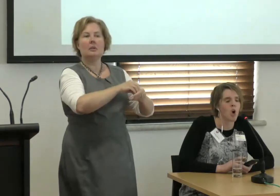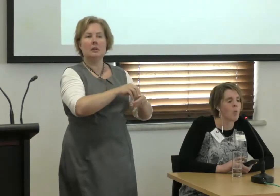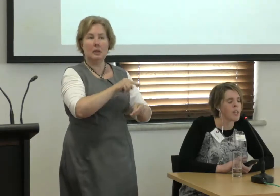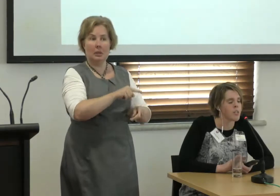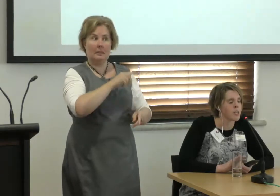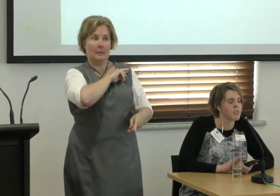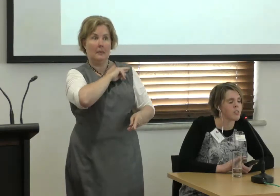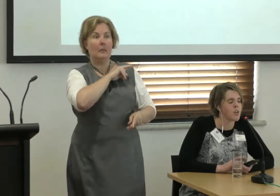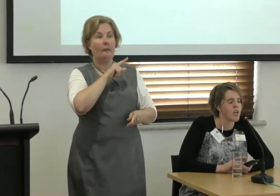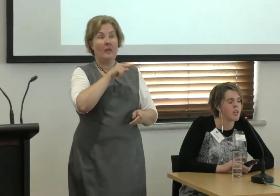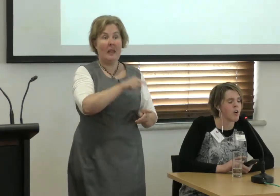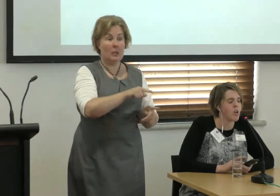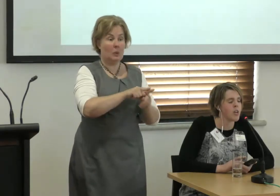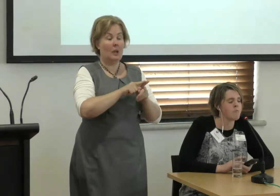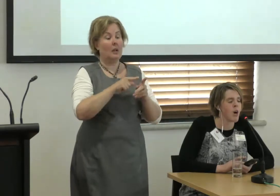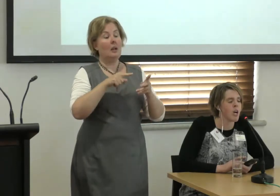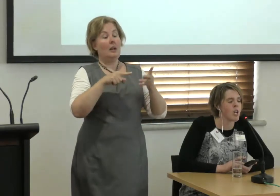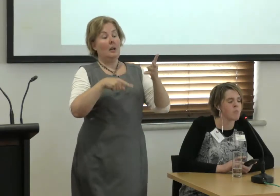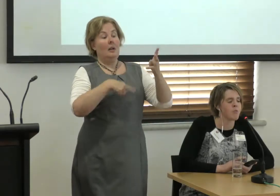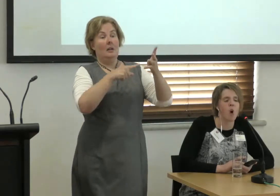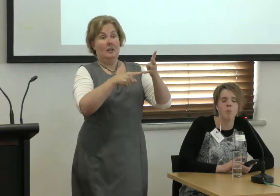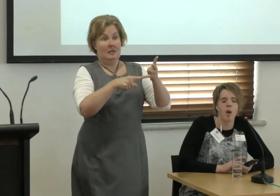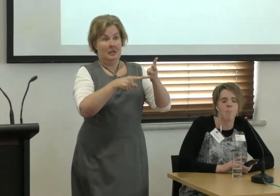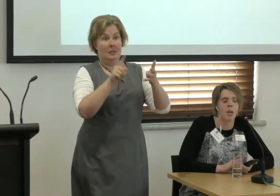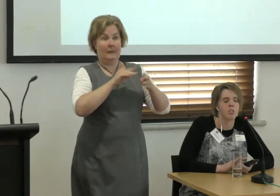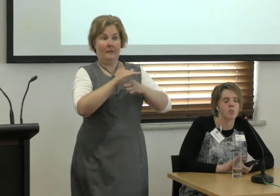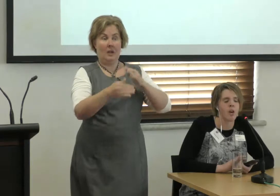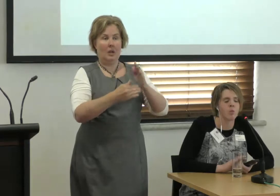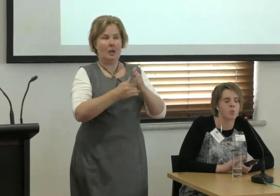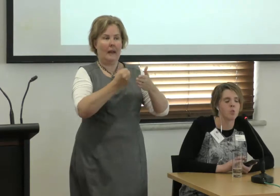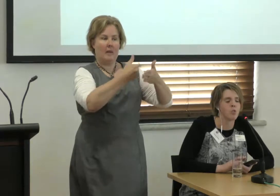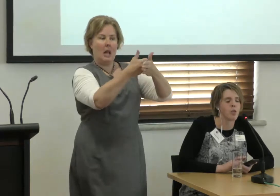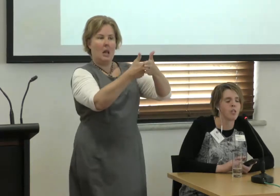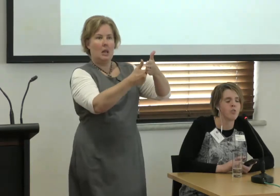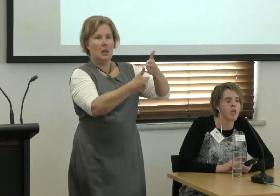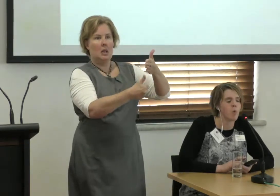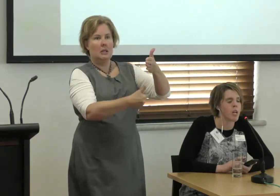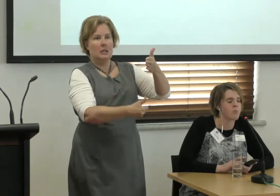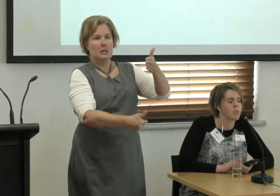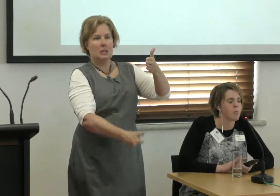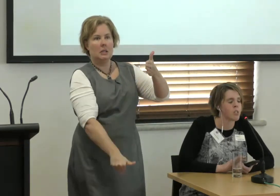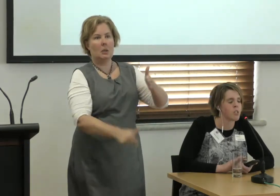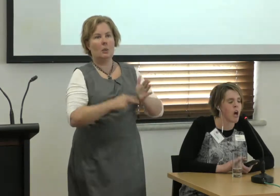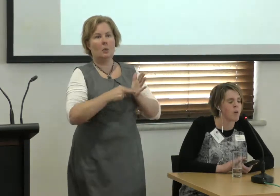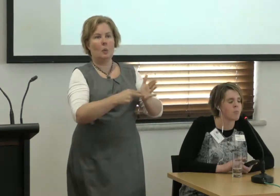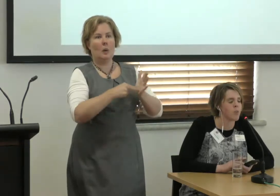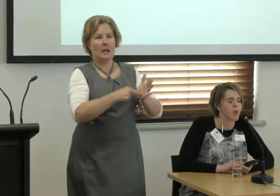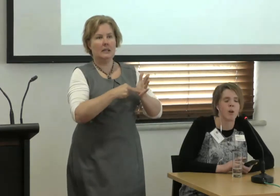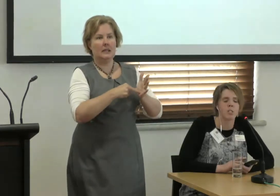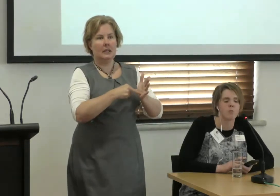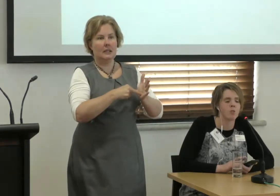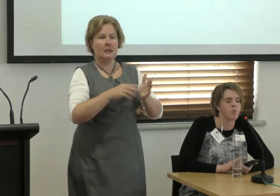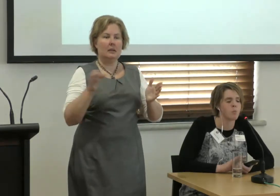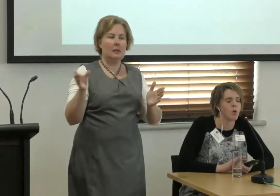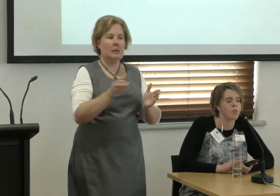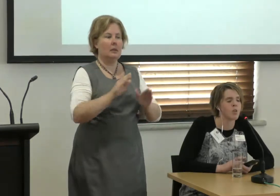to long waiting lists. There are only a finite number of home care packages available, so you're literally waiting for someone to die before the correct